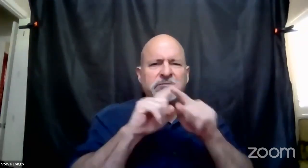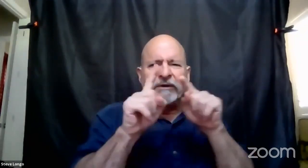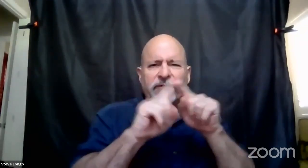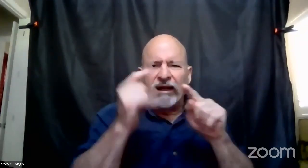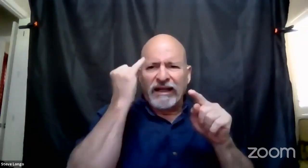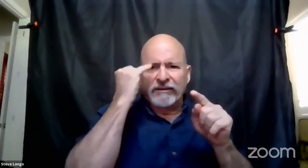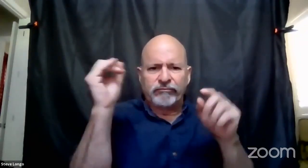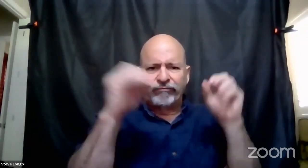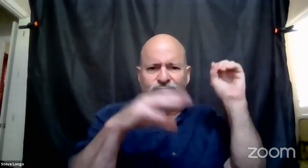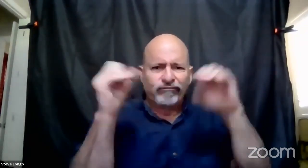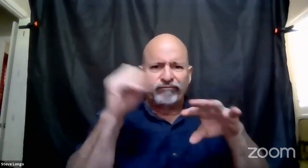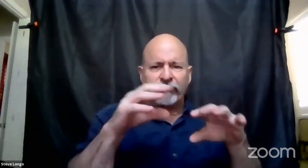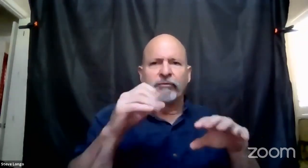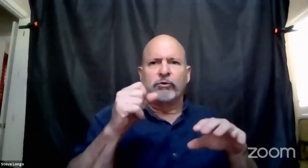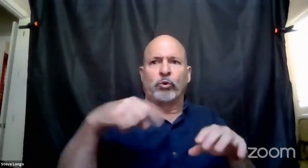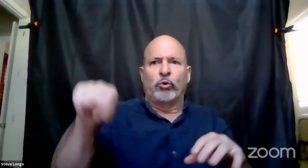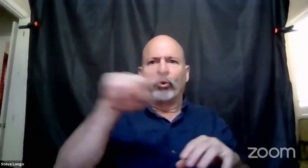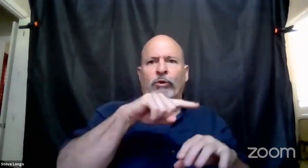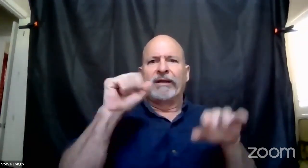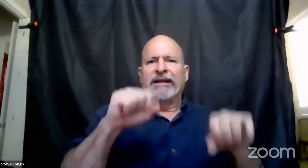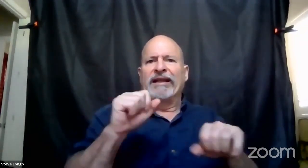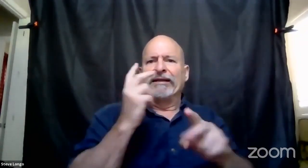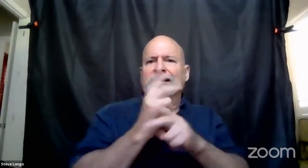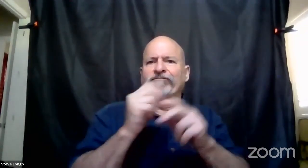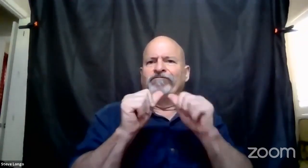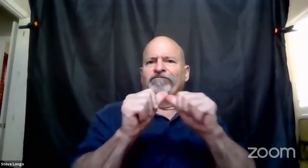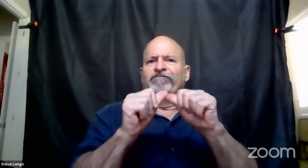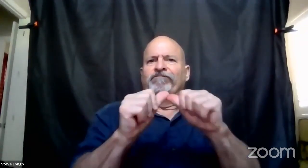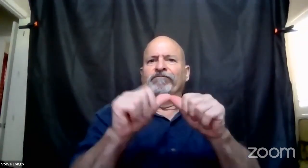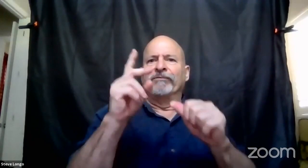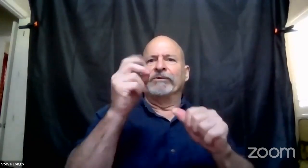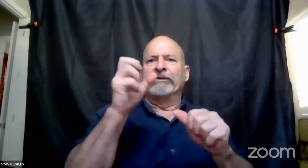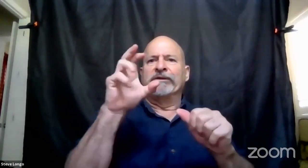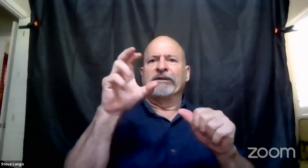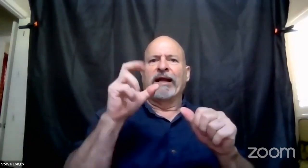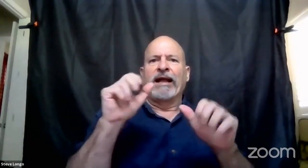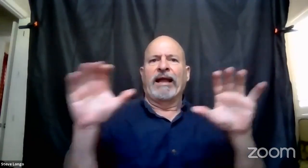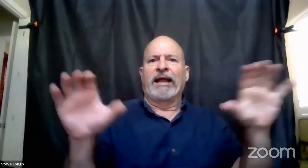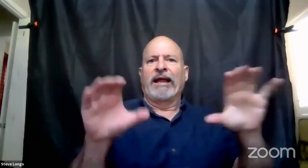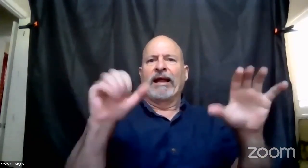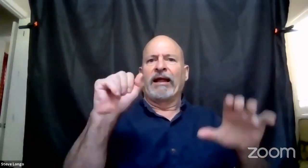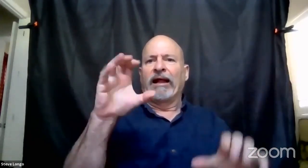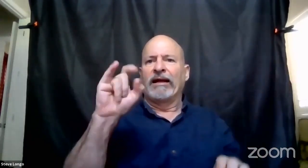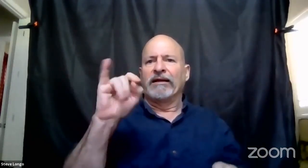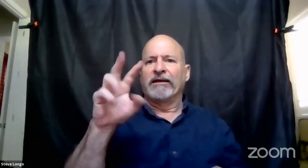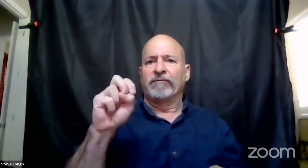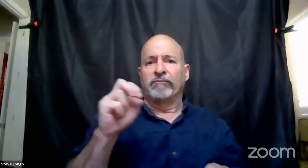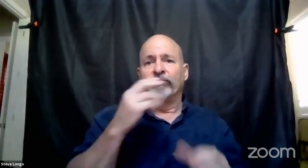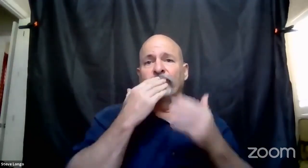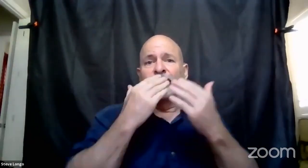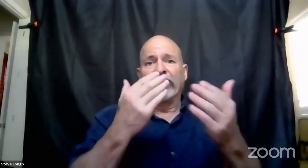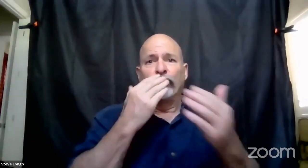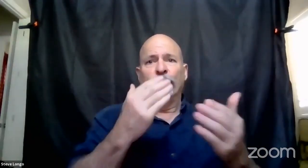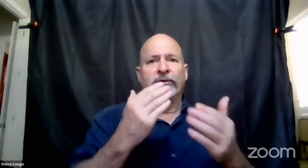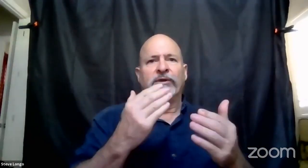the idea of a bingo game online. We need to keep those ideas coming. We want to keep